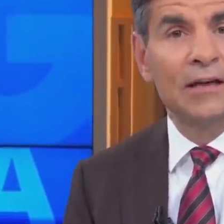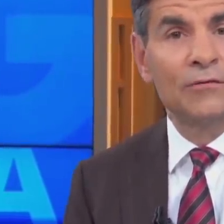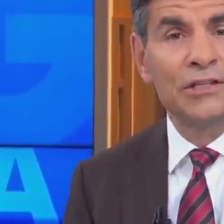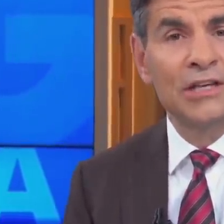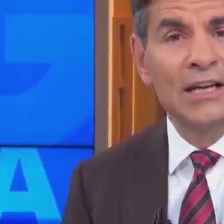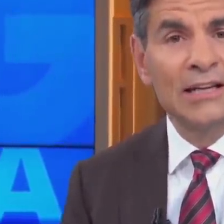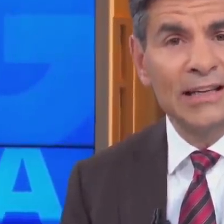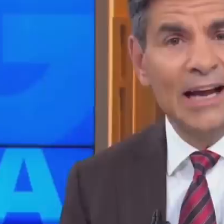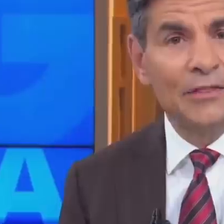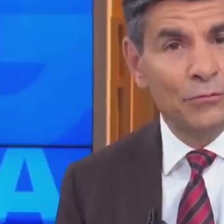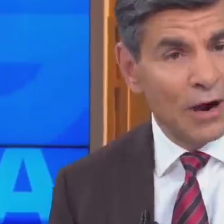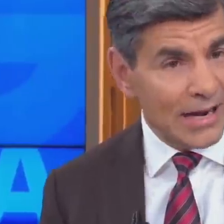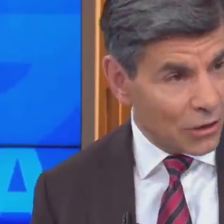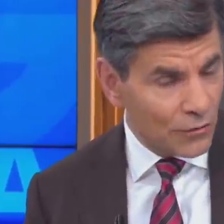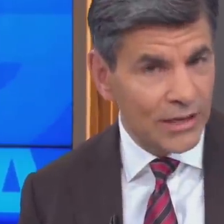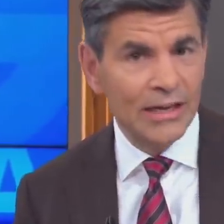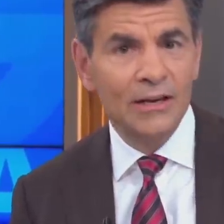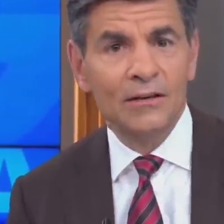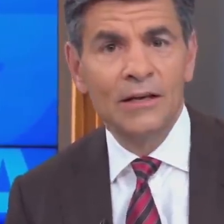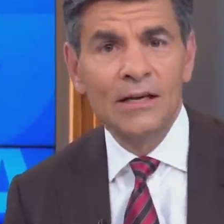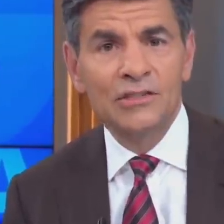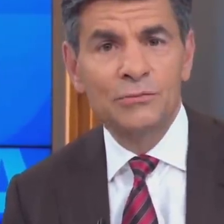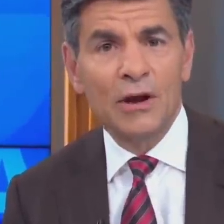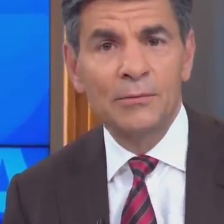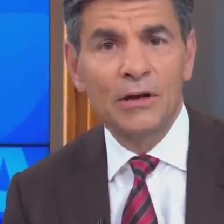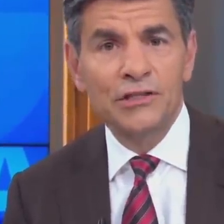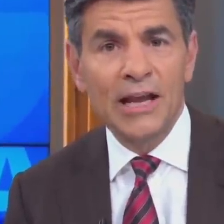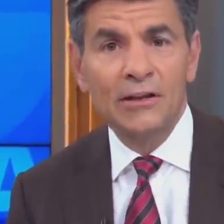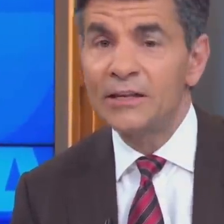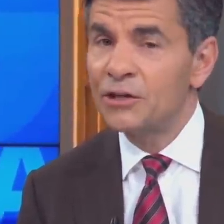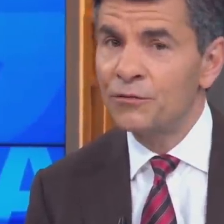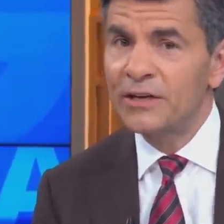live event coverage, click on the right over here to